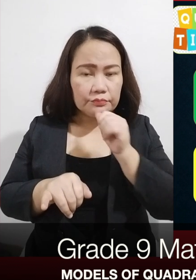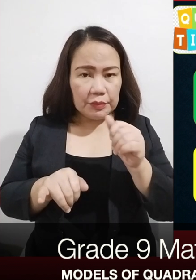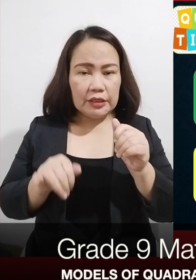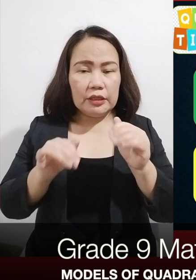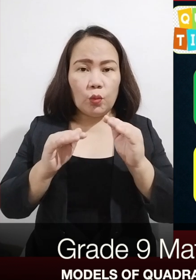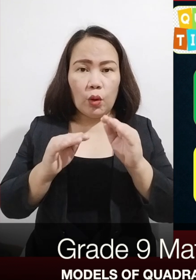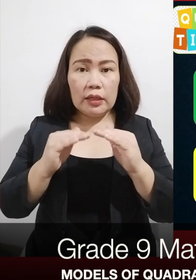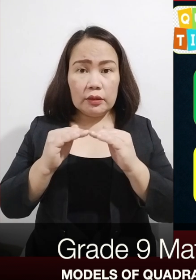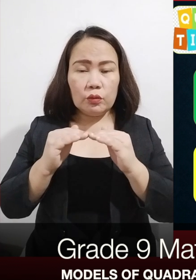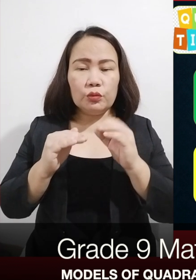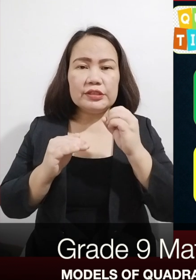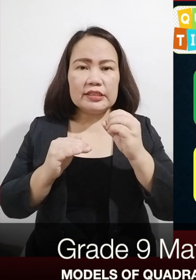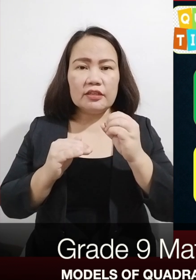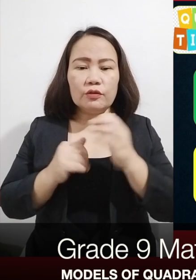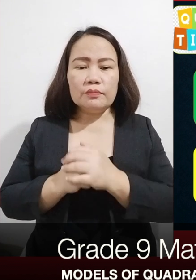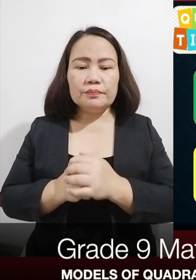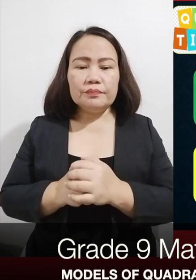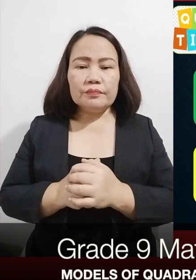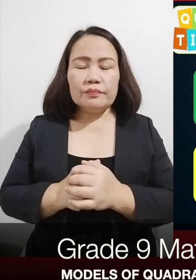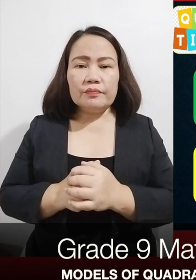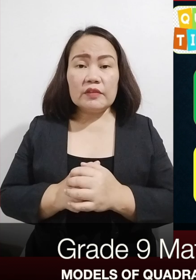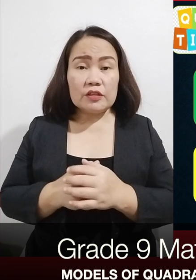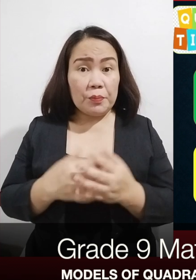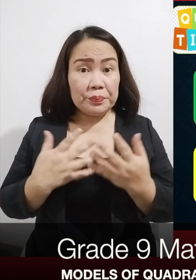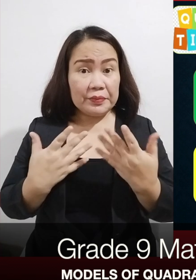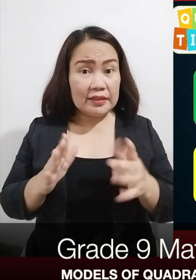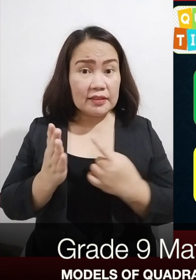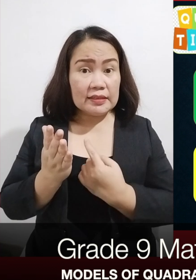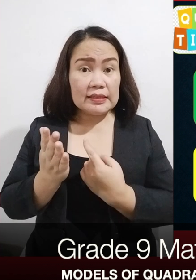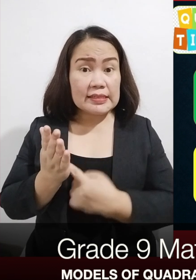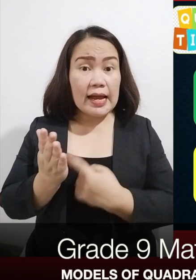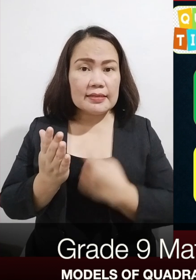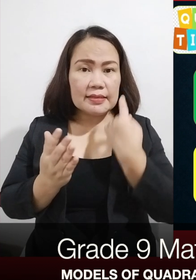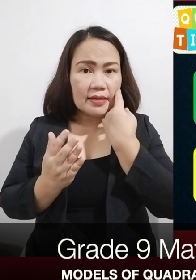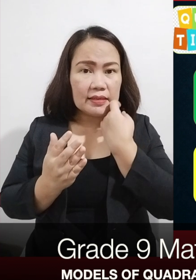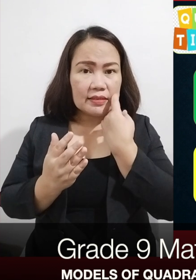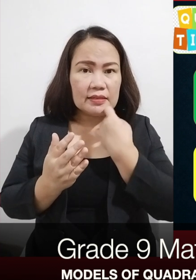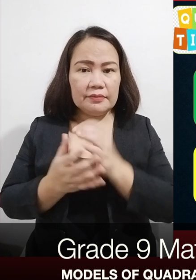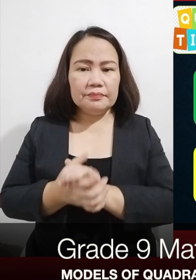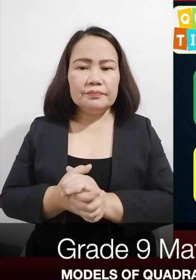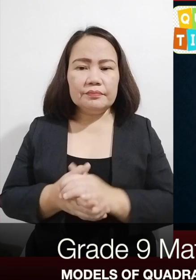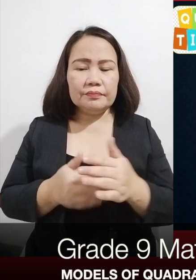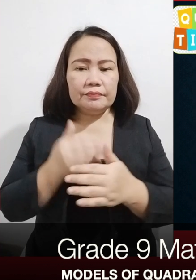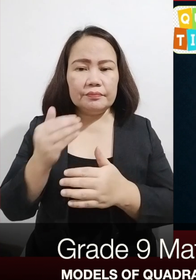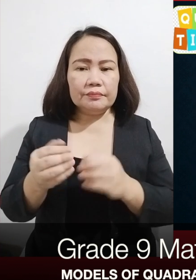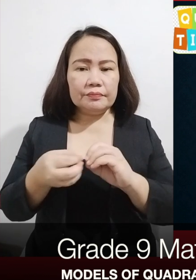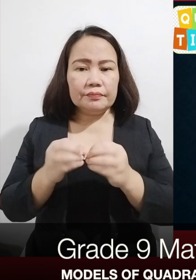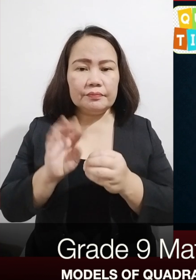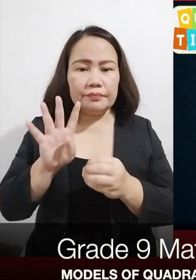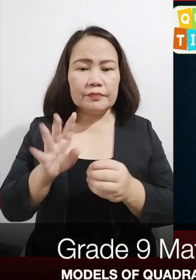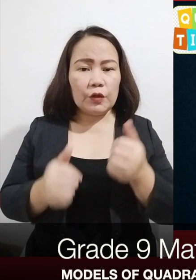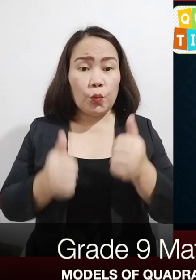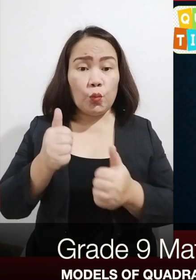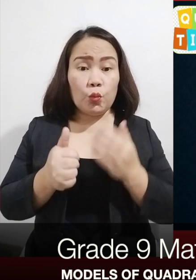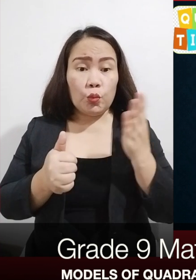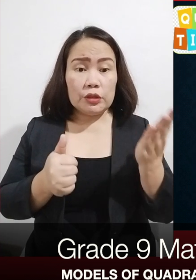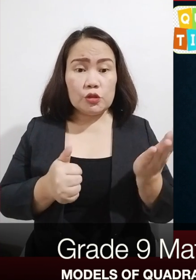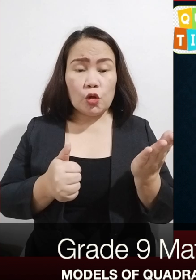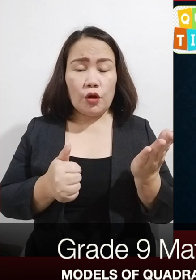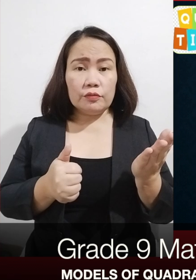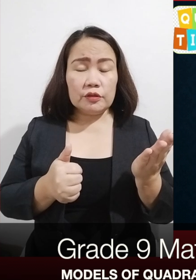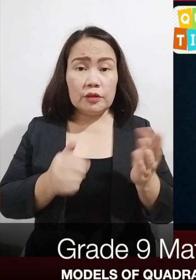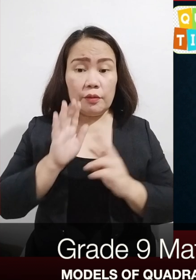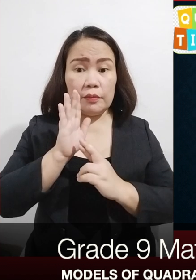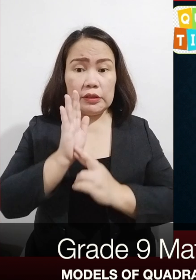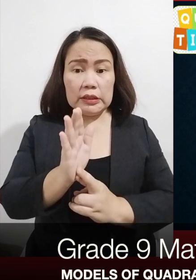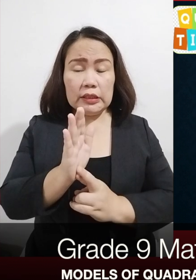should not be equal to 0. Kasama yan sa discussion natin kanina. Next. Which of